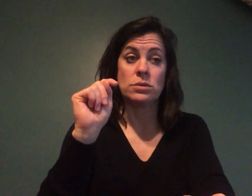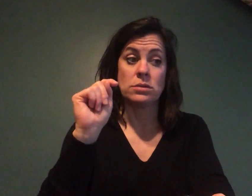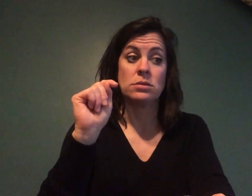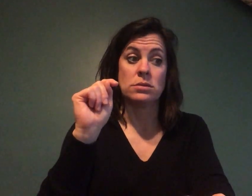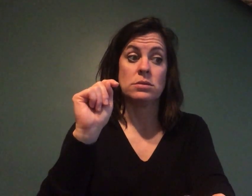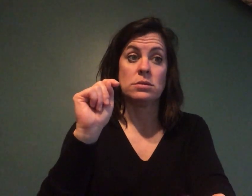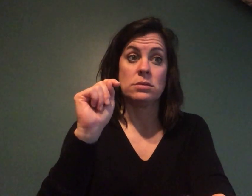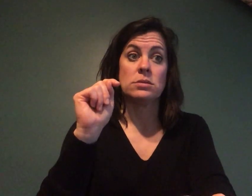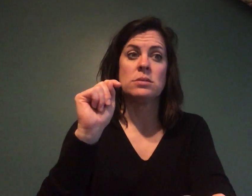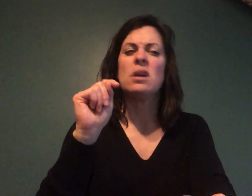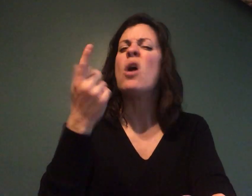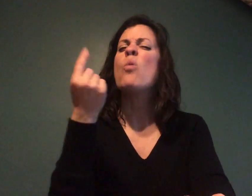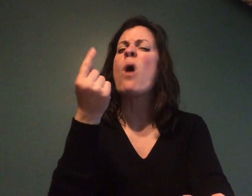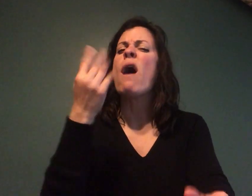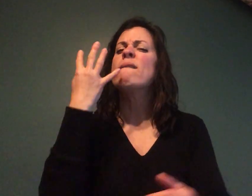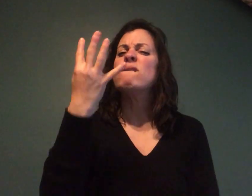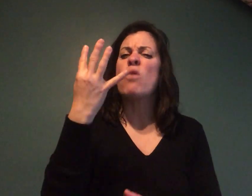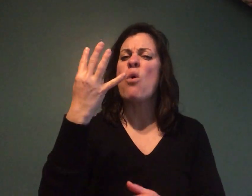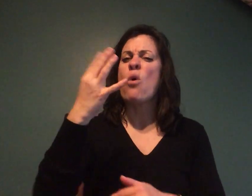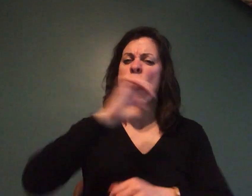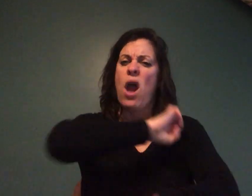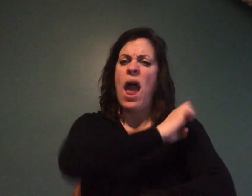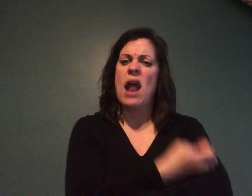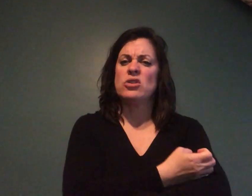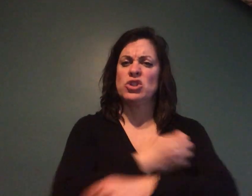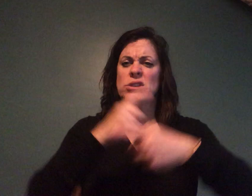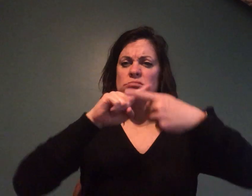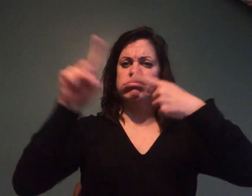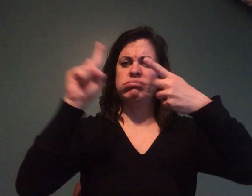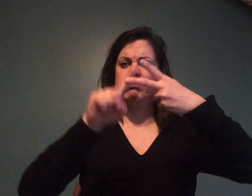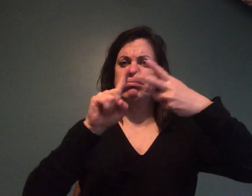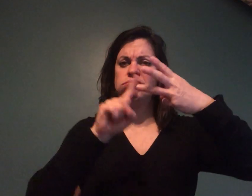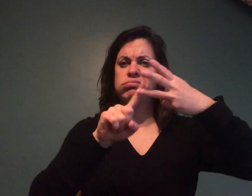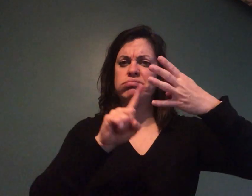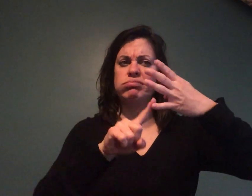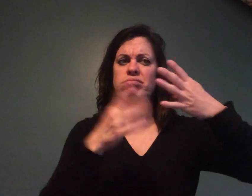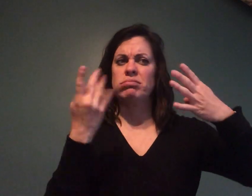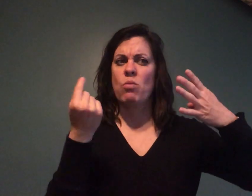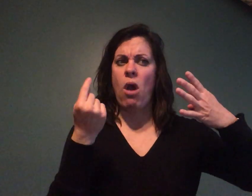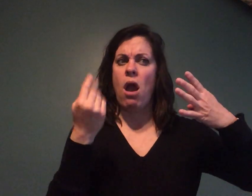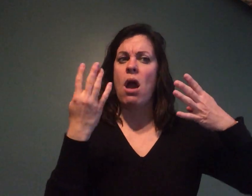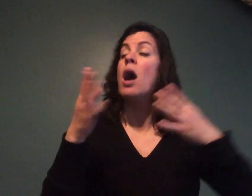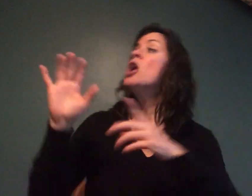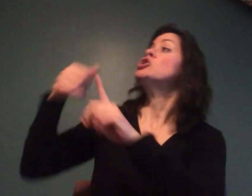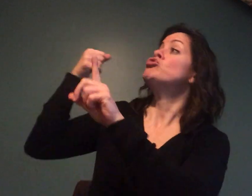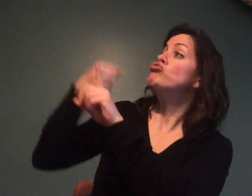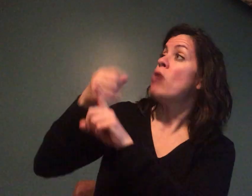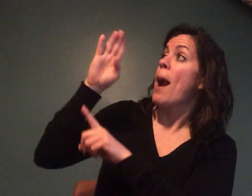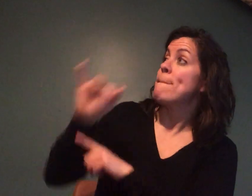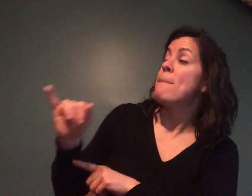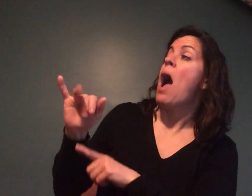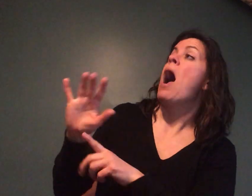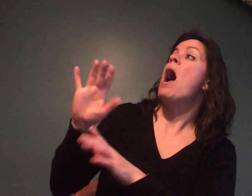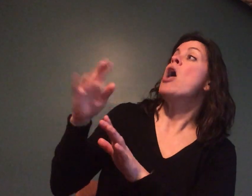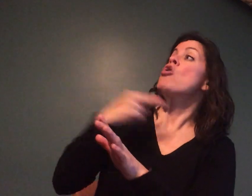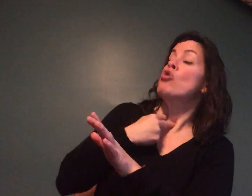Struck by caught between. No, that's focus four. Oh, my Four energies.